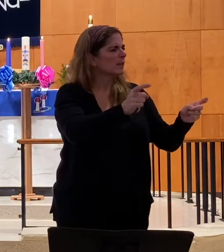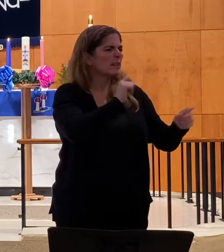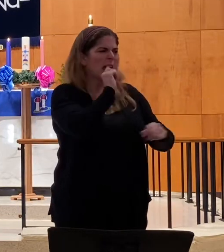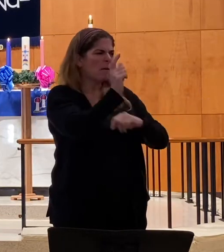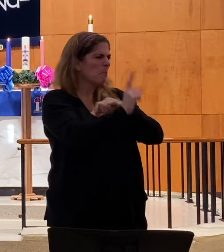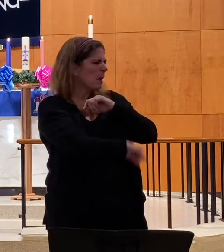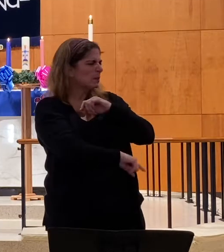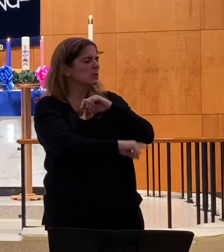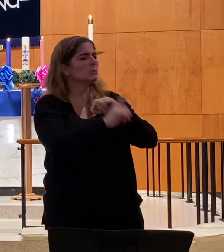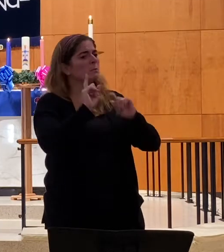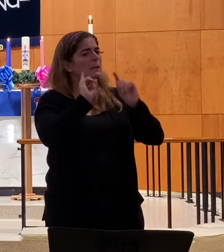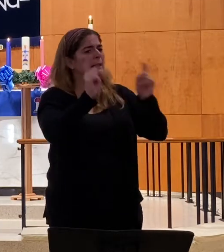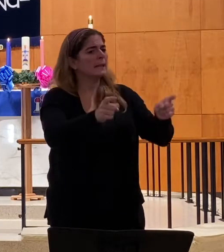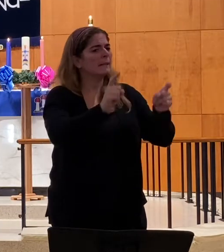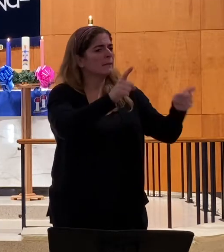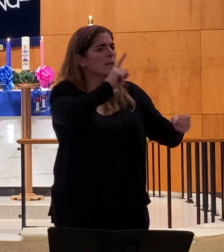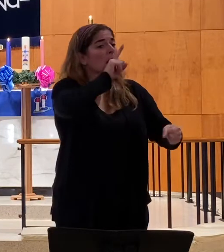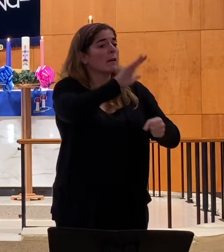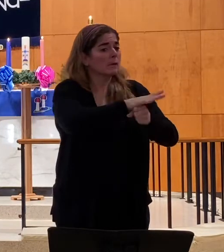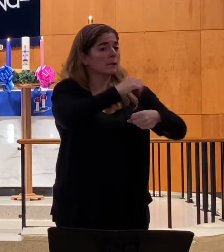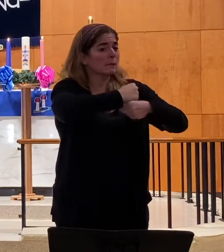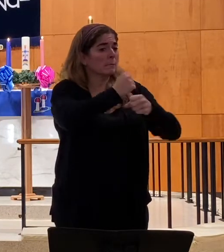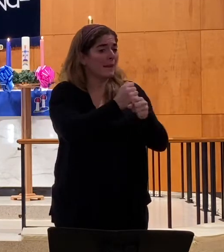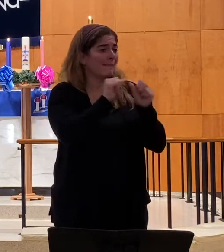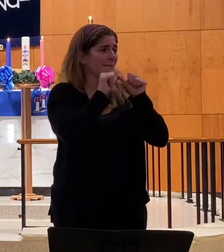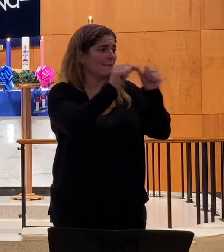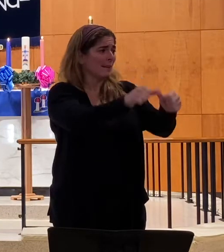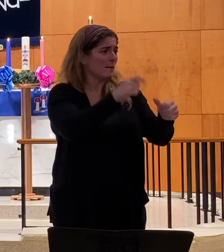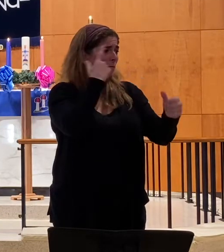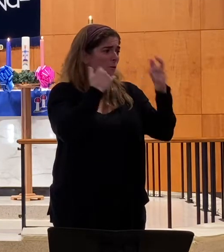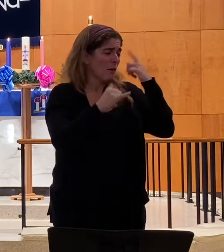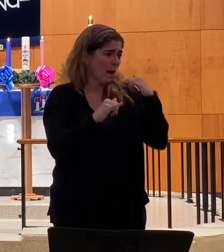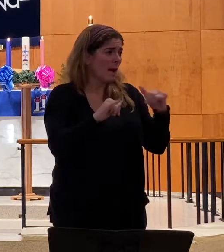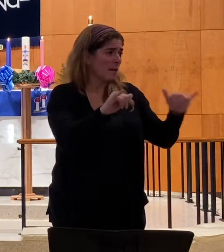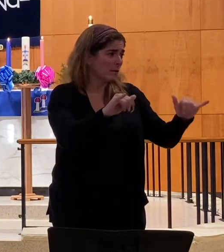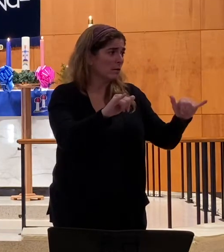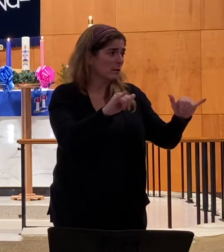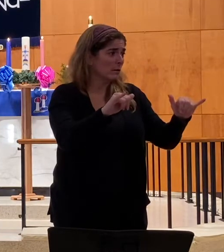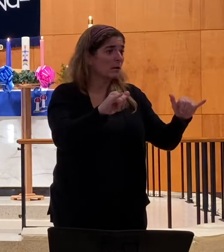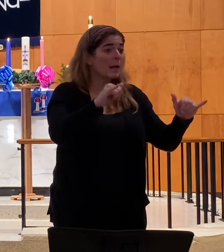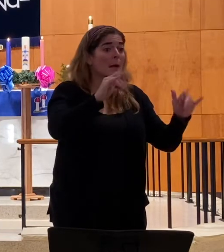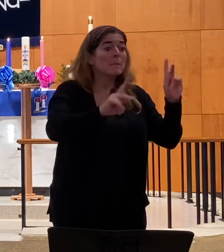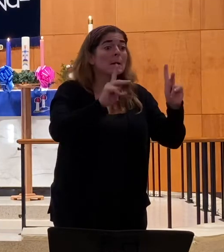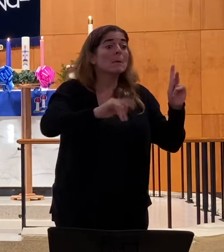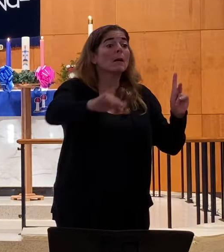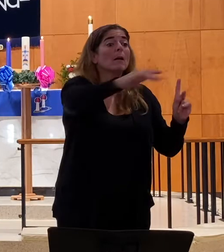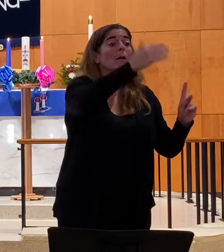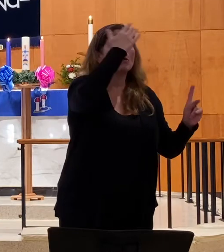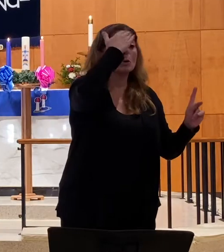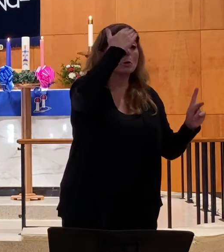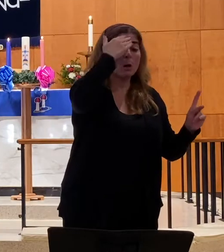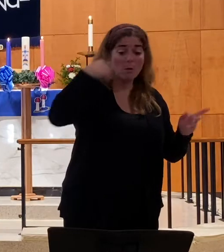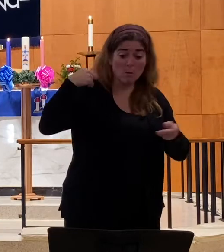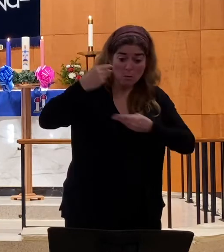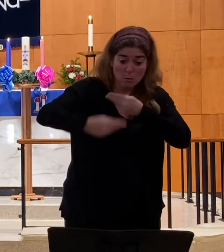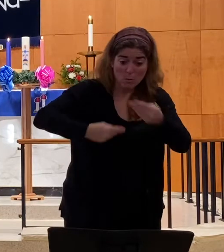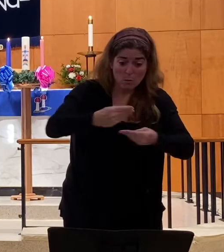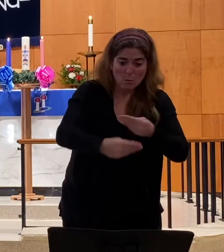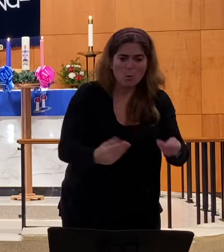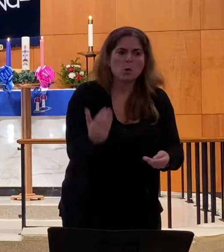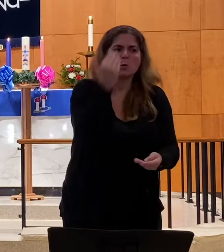make an everlasting covenant with them. Their descendants shall be known among the nations, and their offspring among the